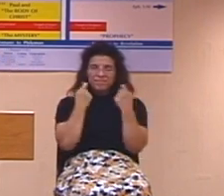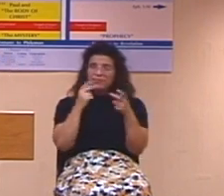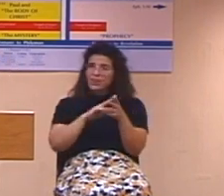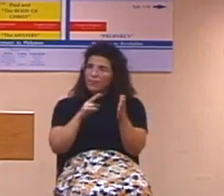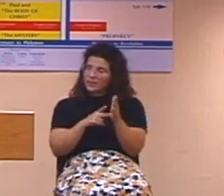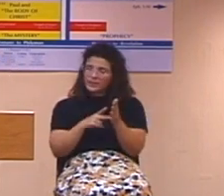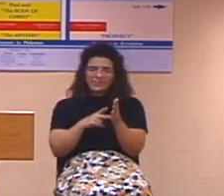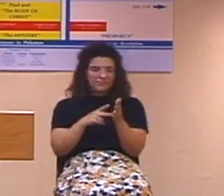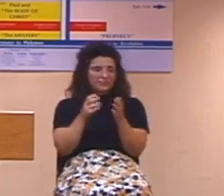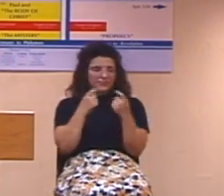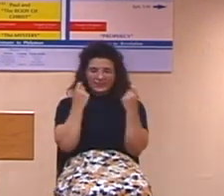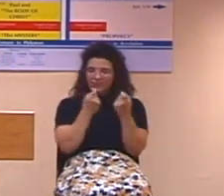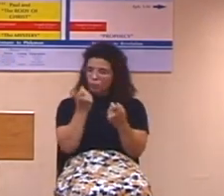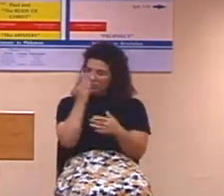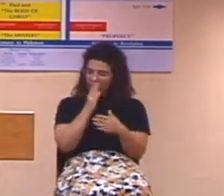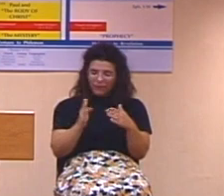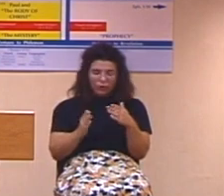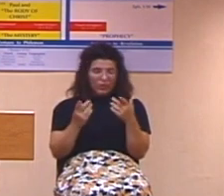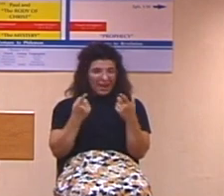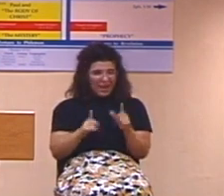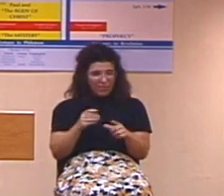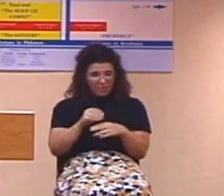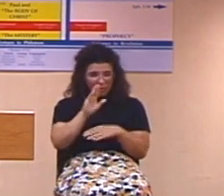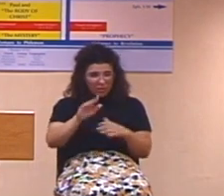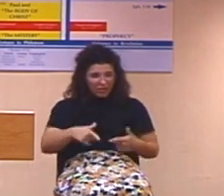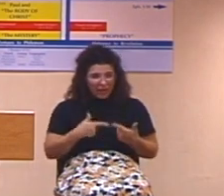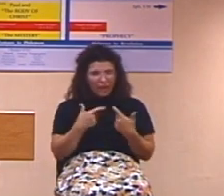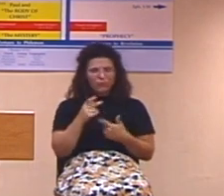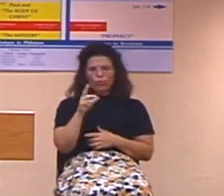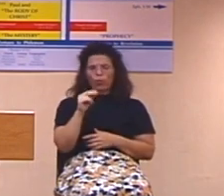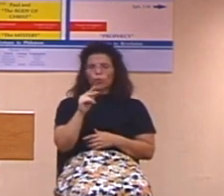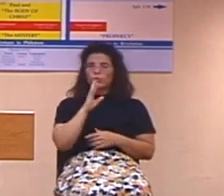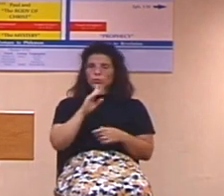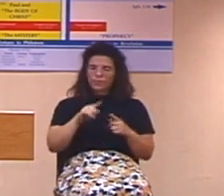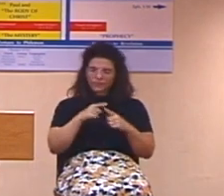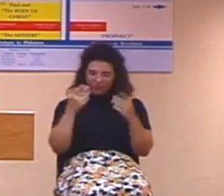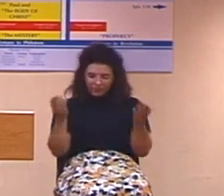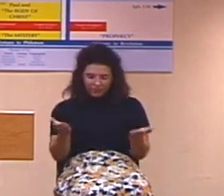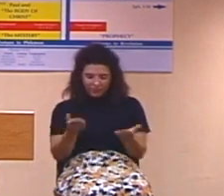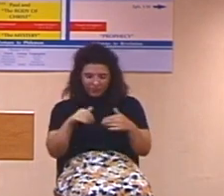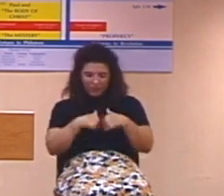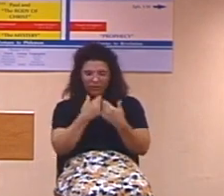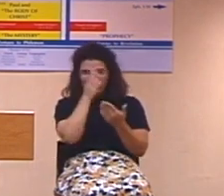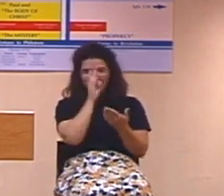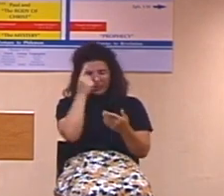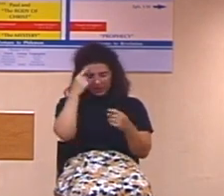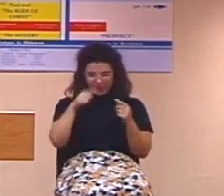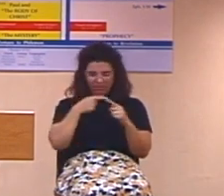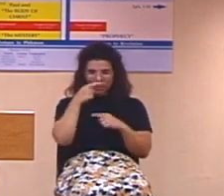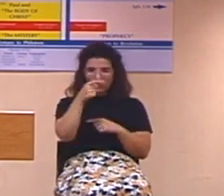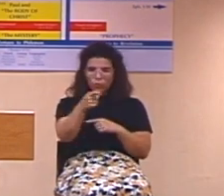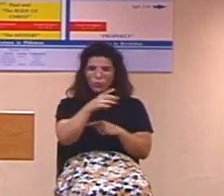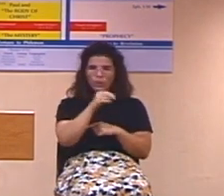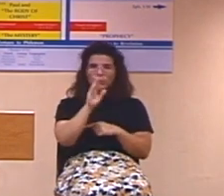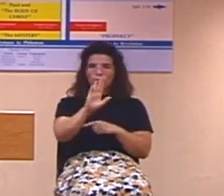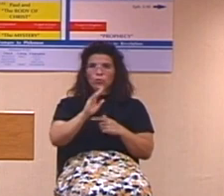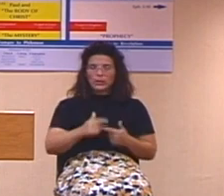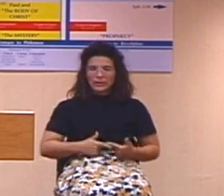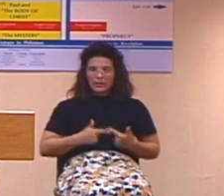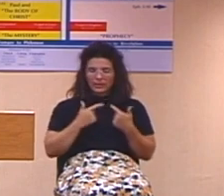mean that sin will never creep up and do? No, it's not what he's talking about. He's talking about here's how God thinks about you and your